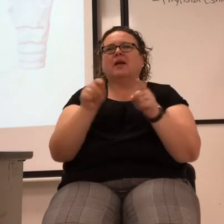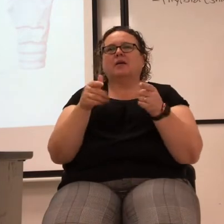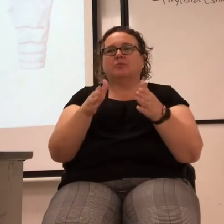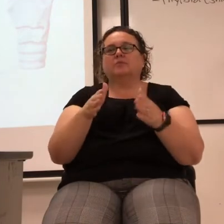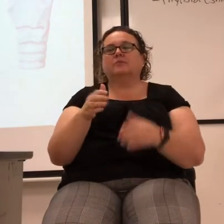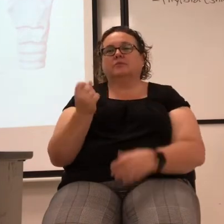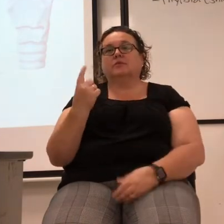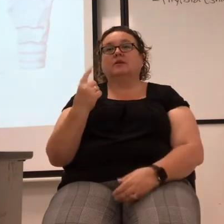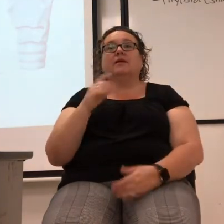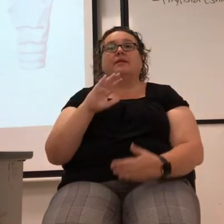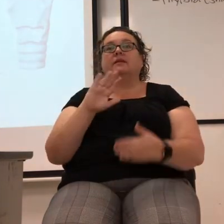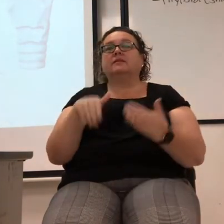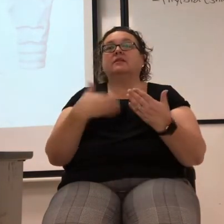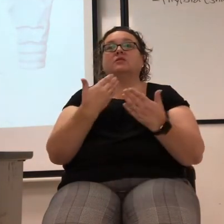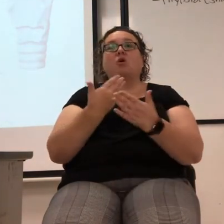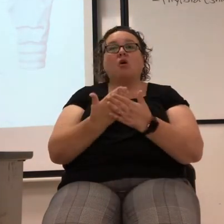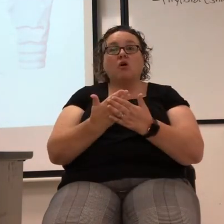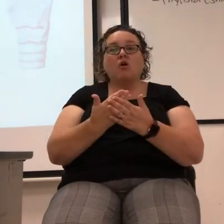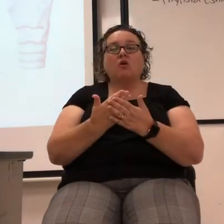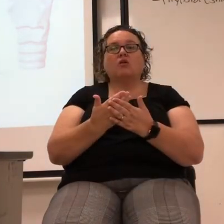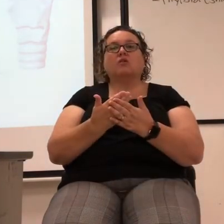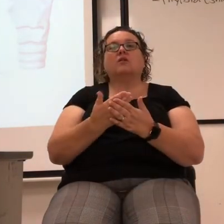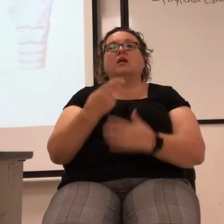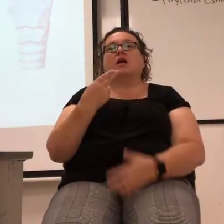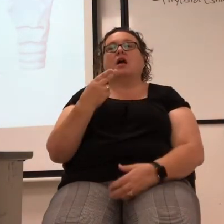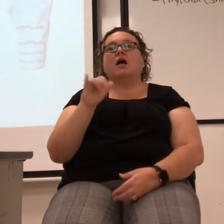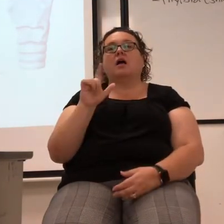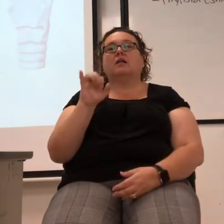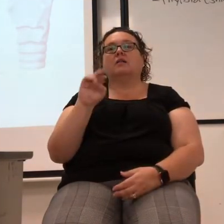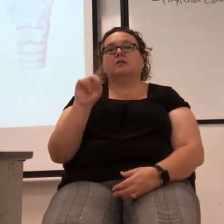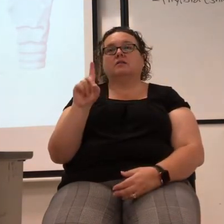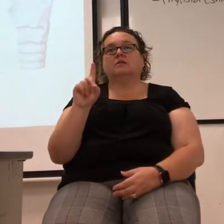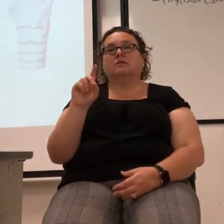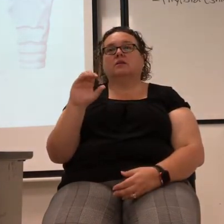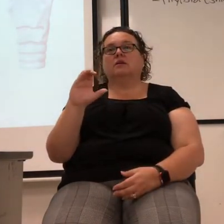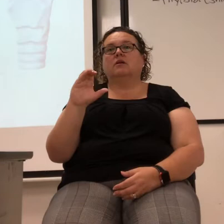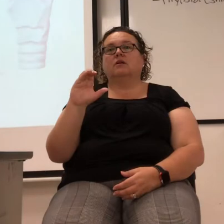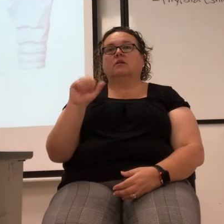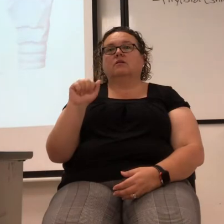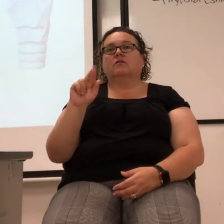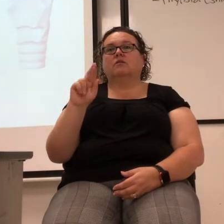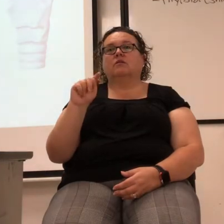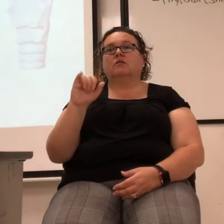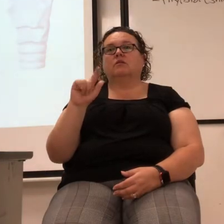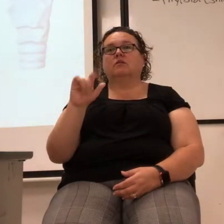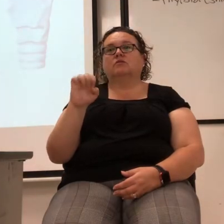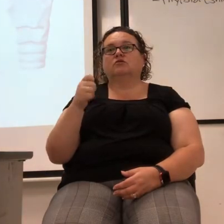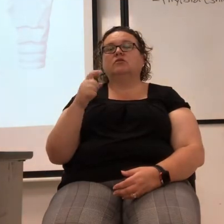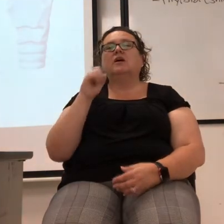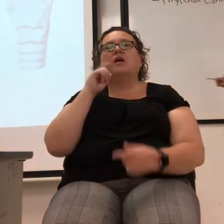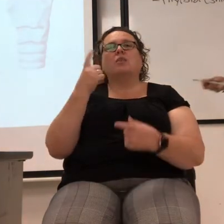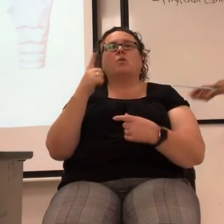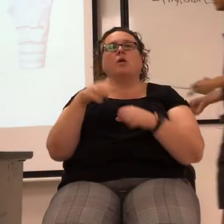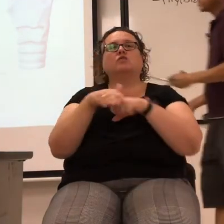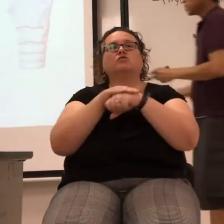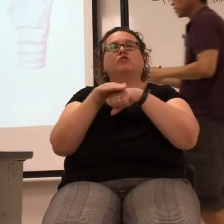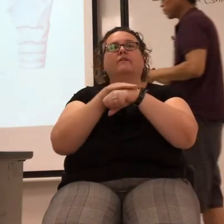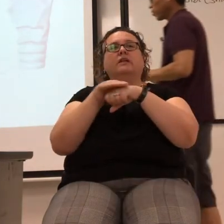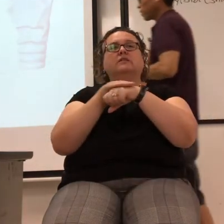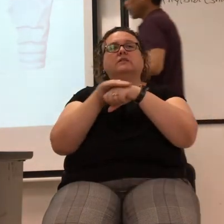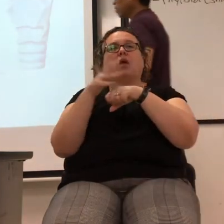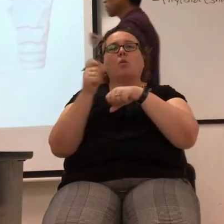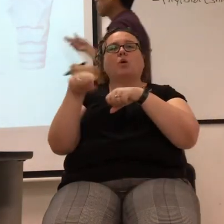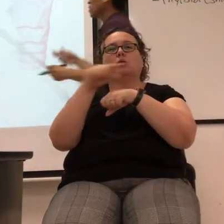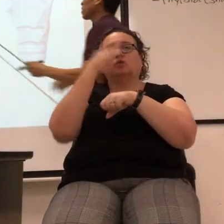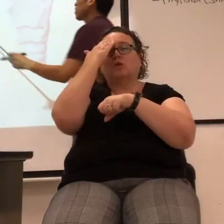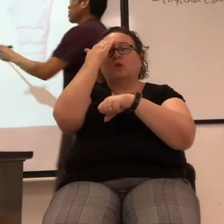Is all hyaline cartilage. And the thyroid, I guess the one surface feature I would have you know is this tip